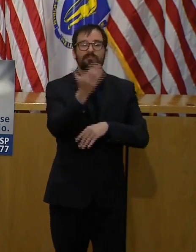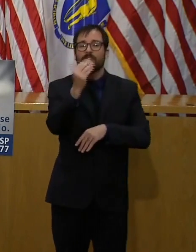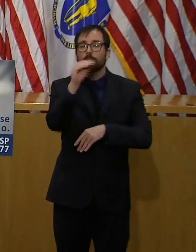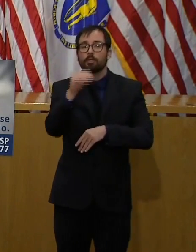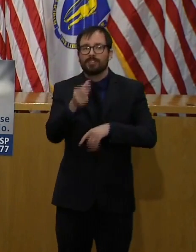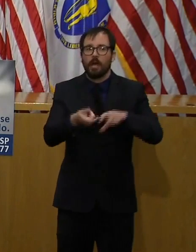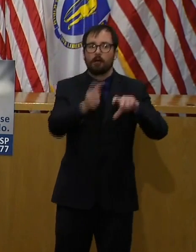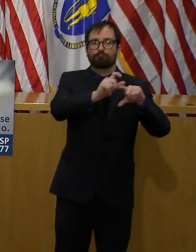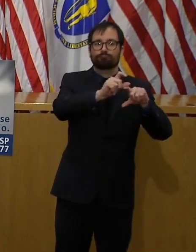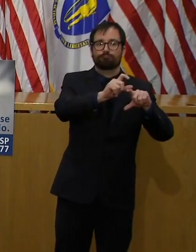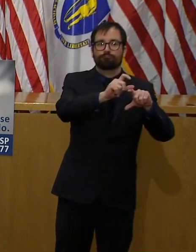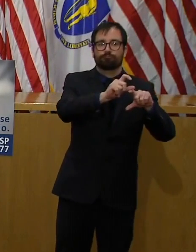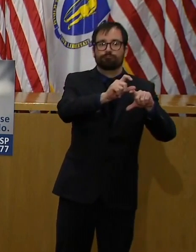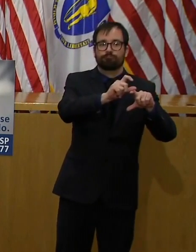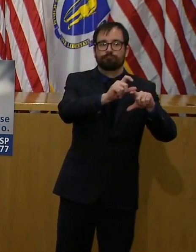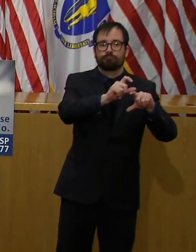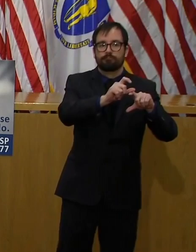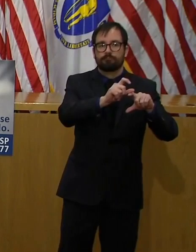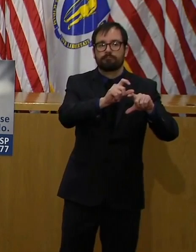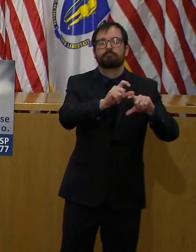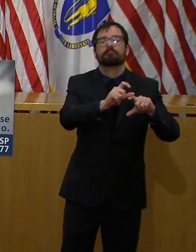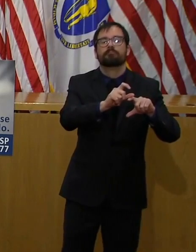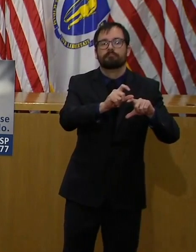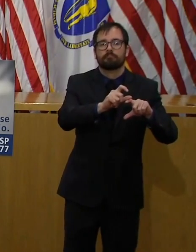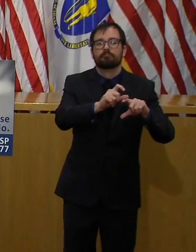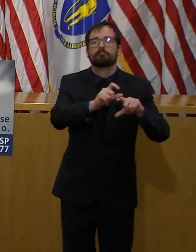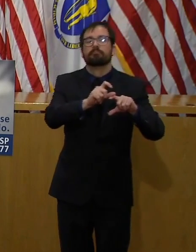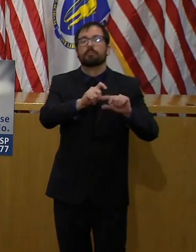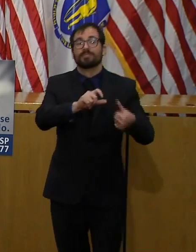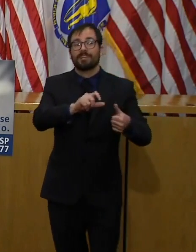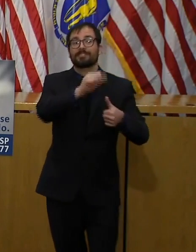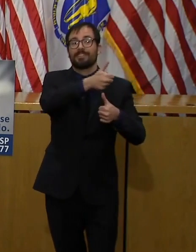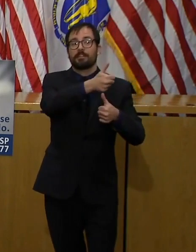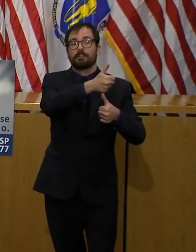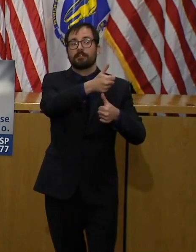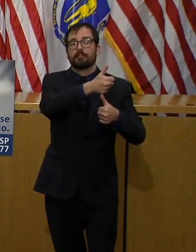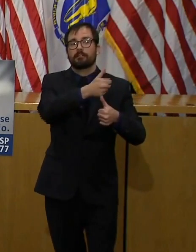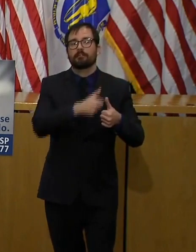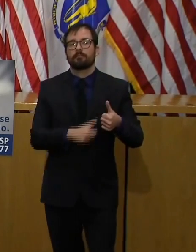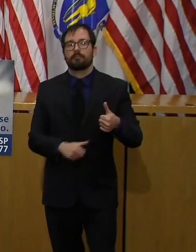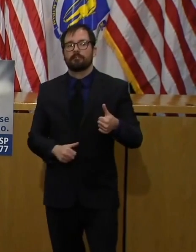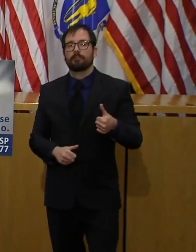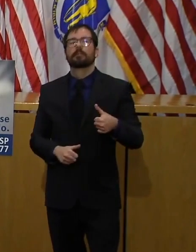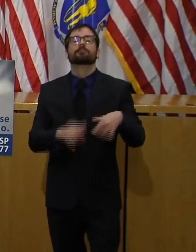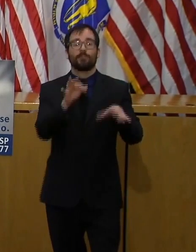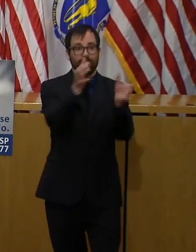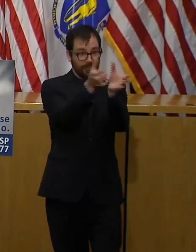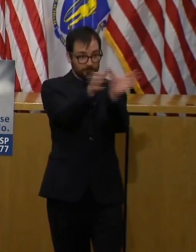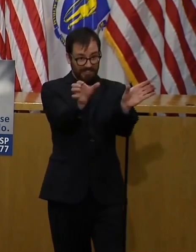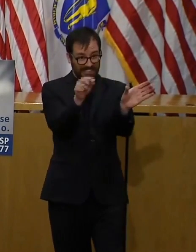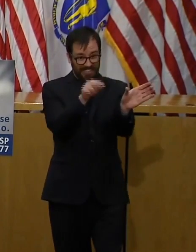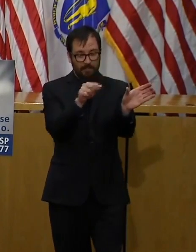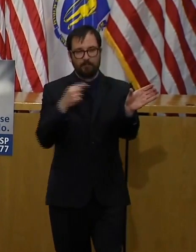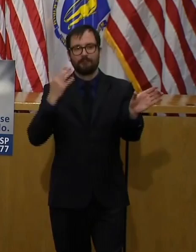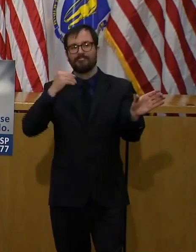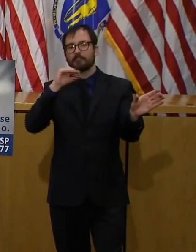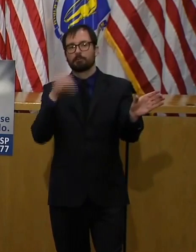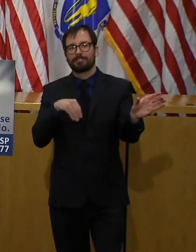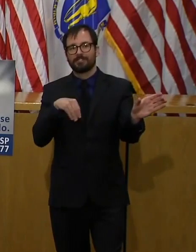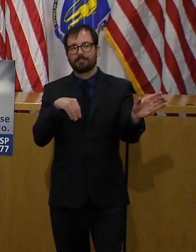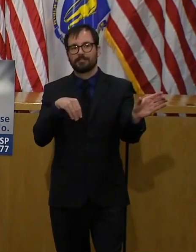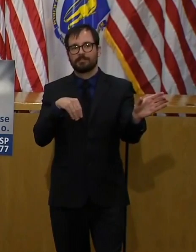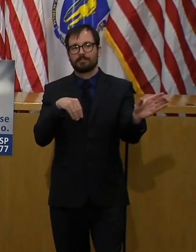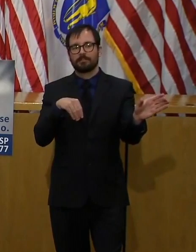internal controls for them to have that. So does that help? That means that, I'm sorry, I was just wondering if that means whether for